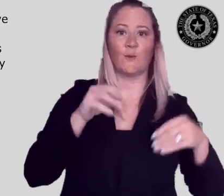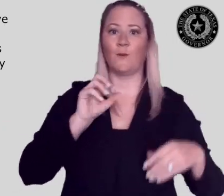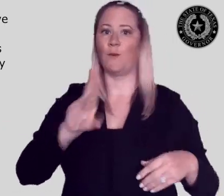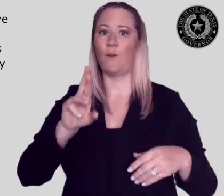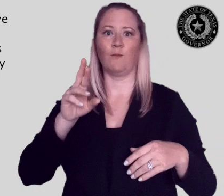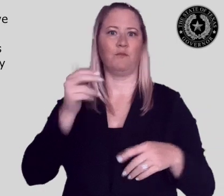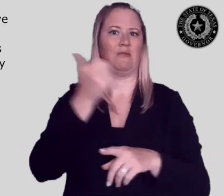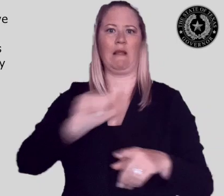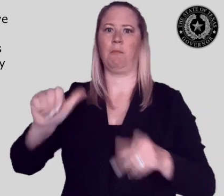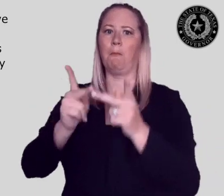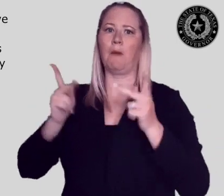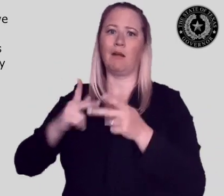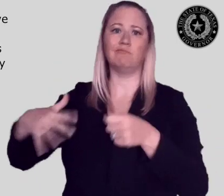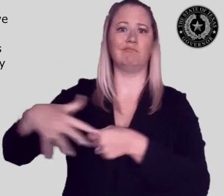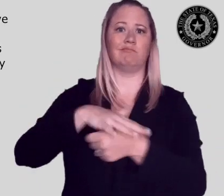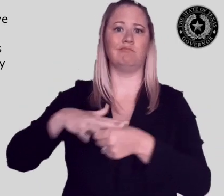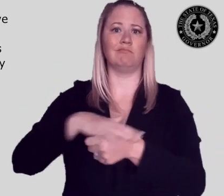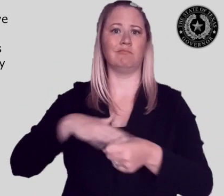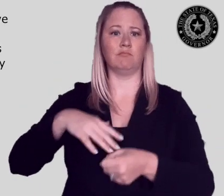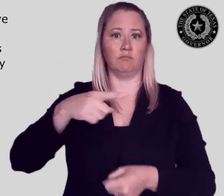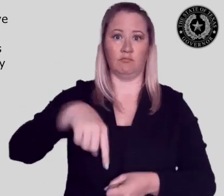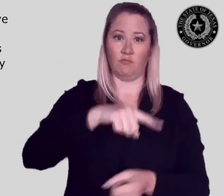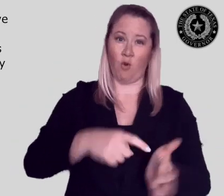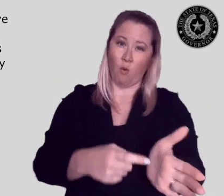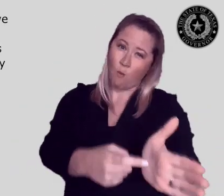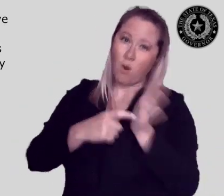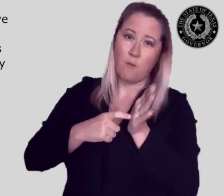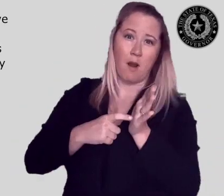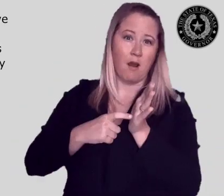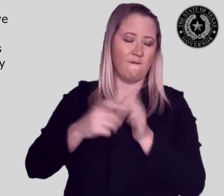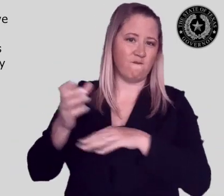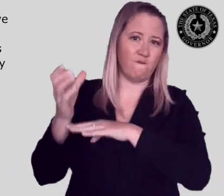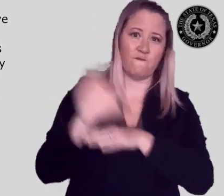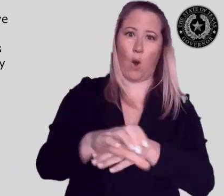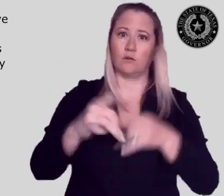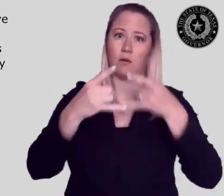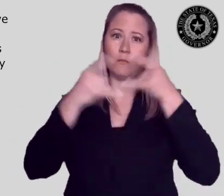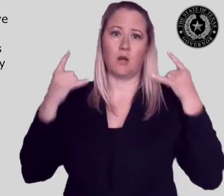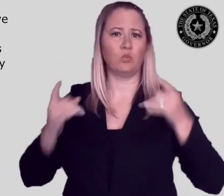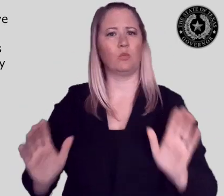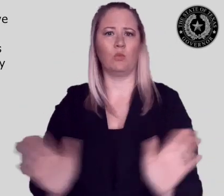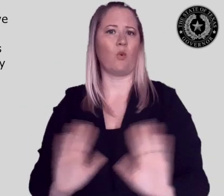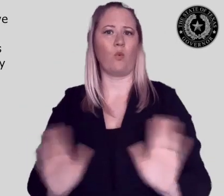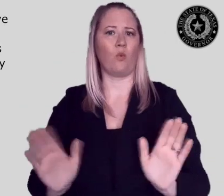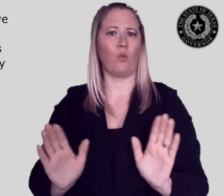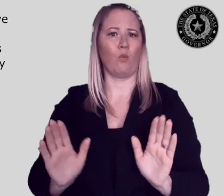jurisdiction to wear or to mandate the wearing of a face covering, and